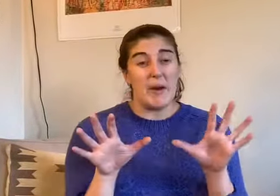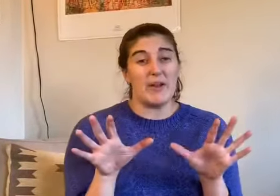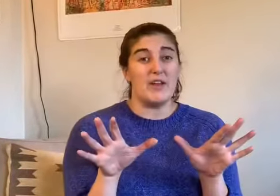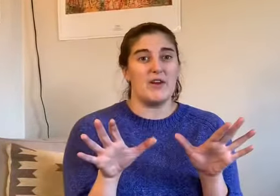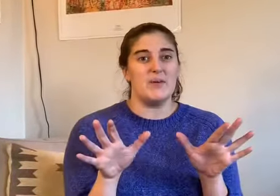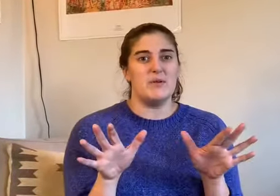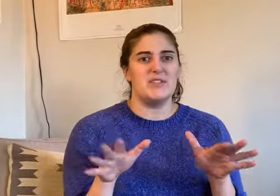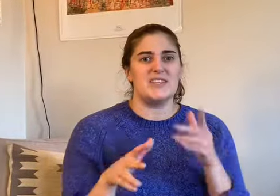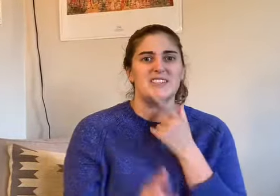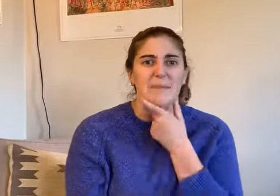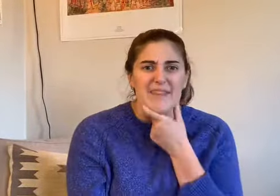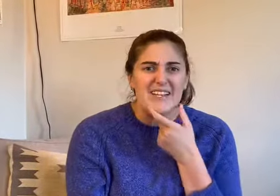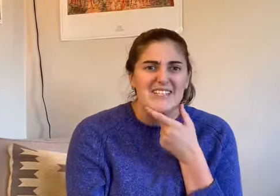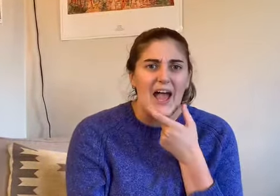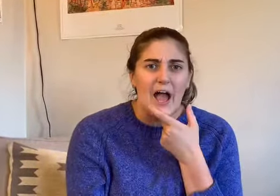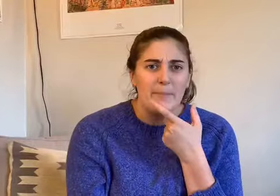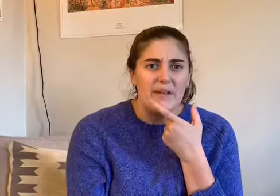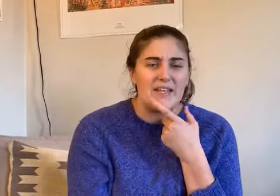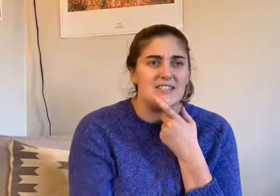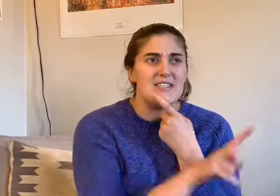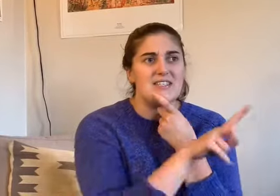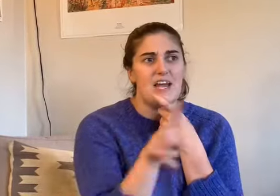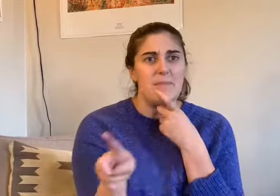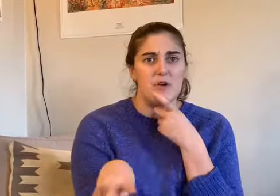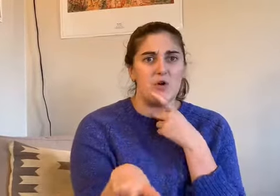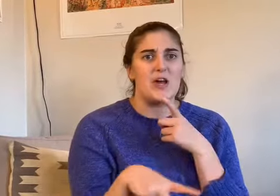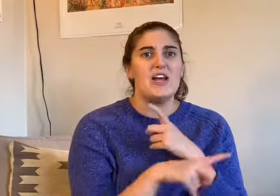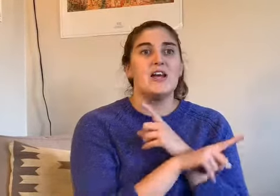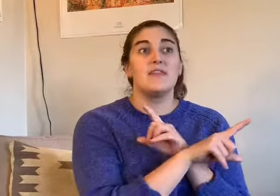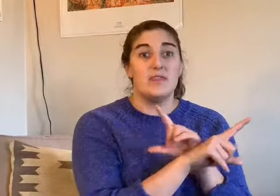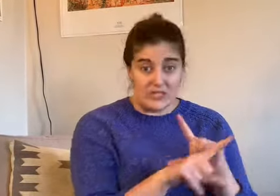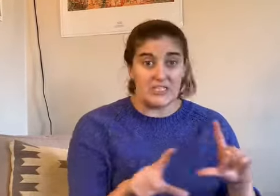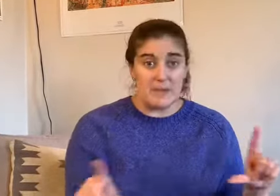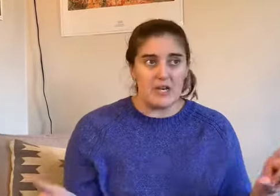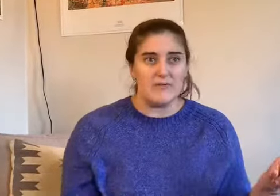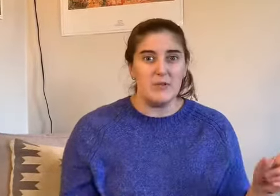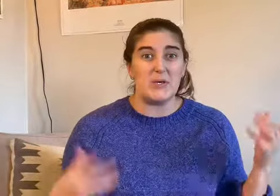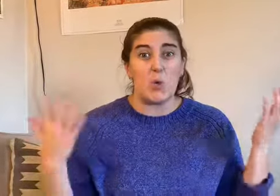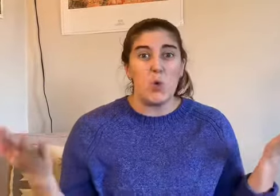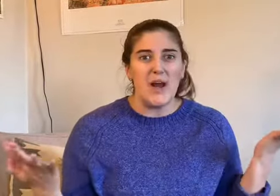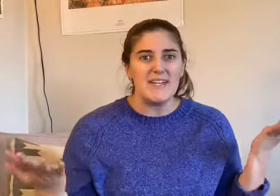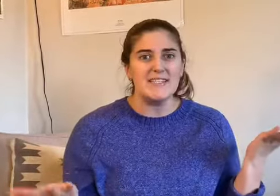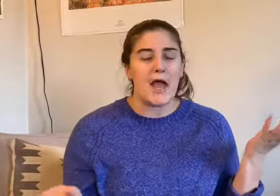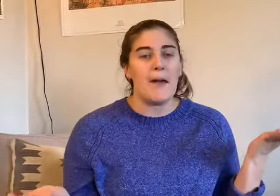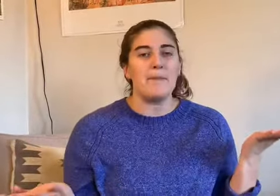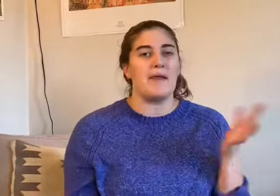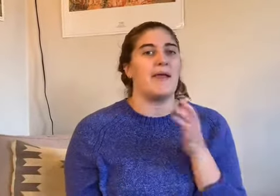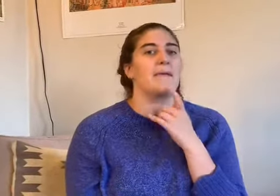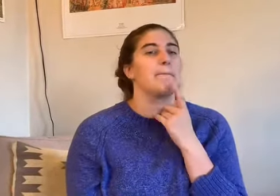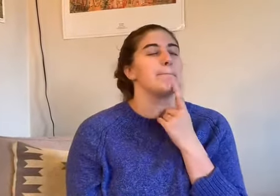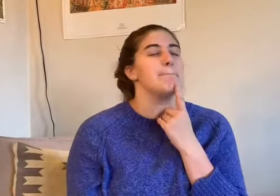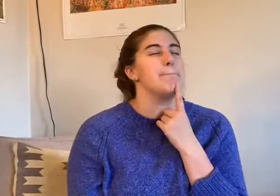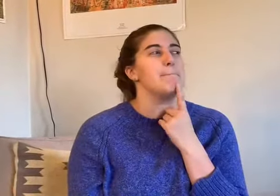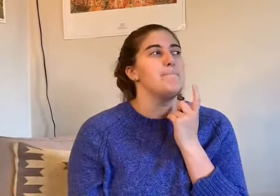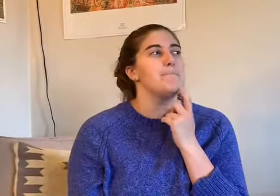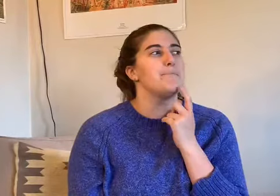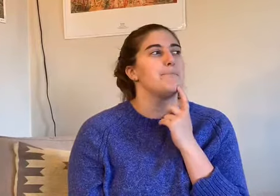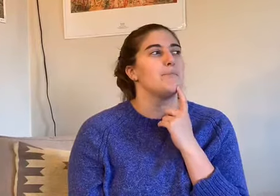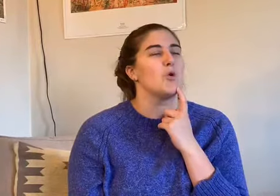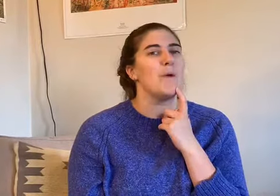about here in the music? Something is happening to the tempo, the speed of music. What is happening? Were my